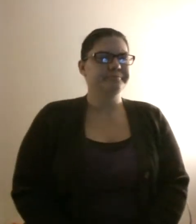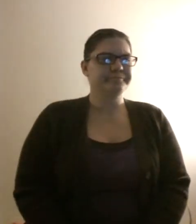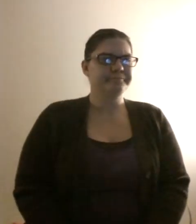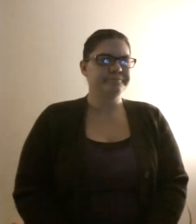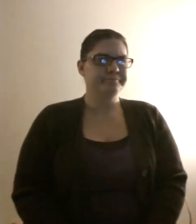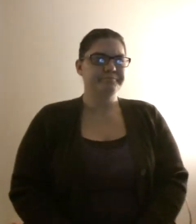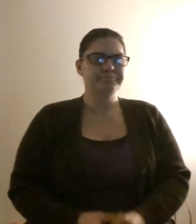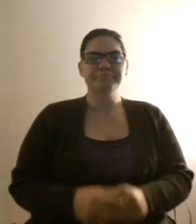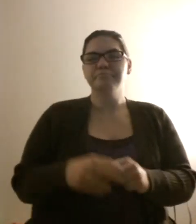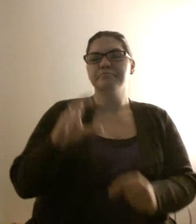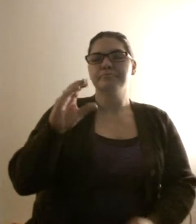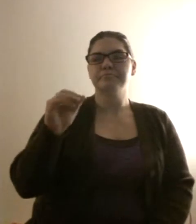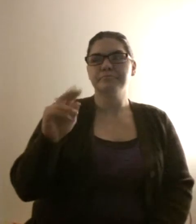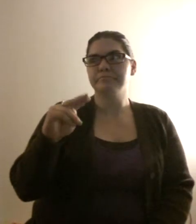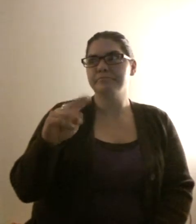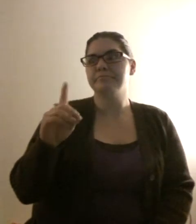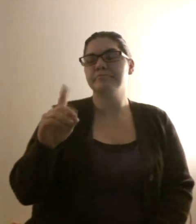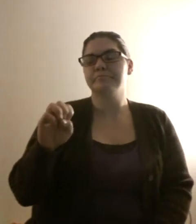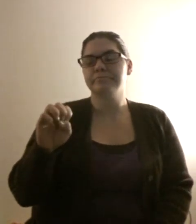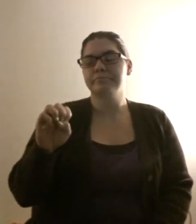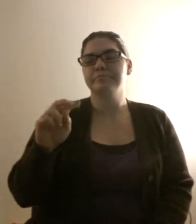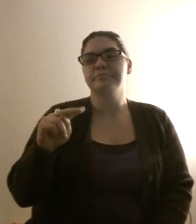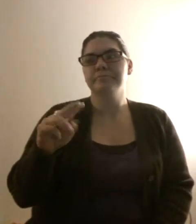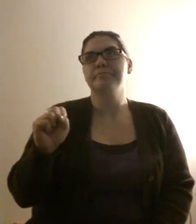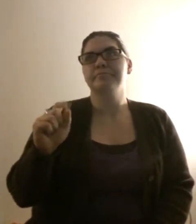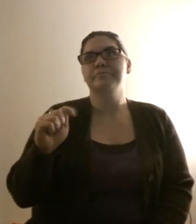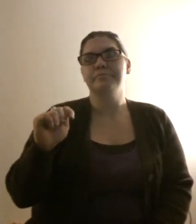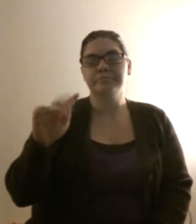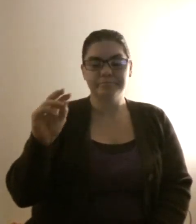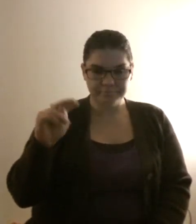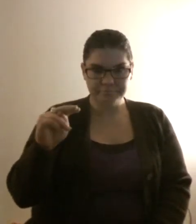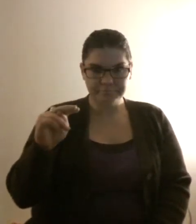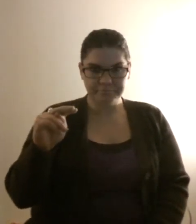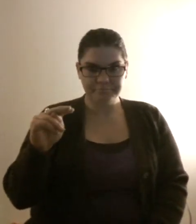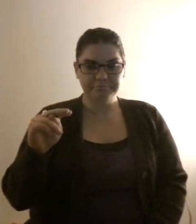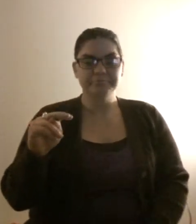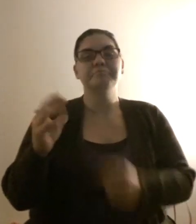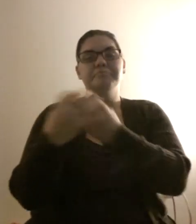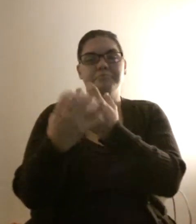Condensation, process in which gaseous water, which happens to be water vapor, is changed into a liquid form, which would be regular